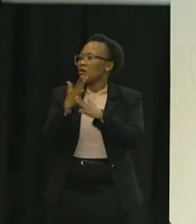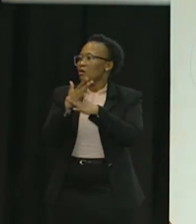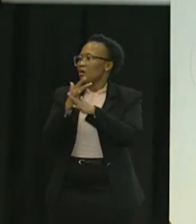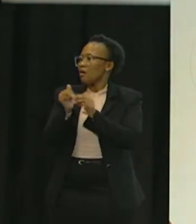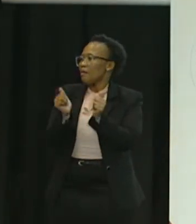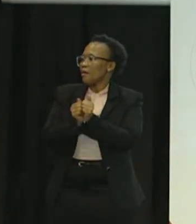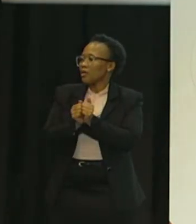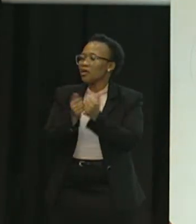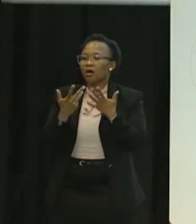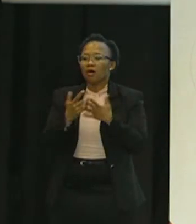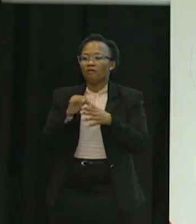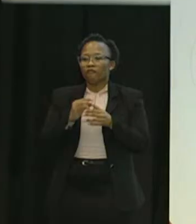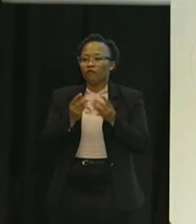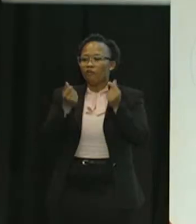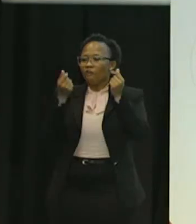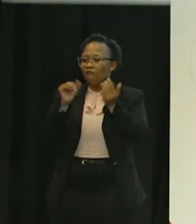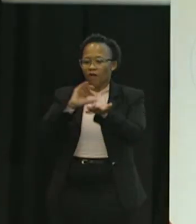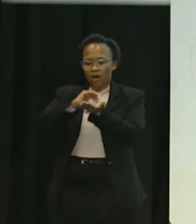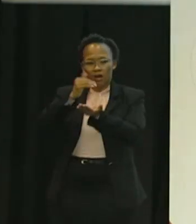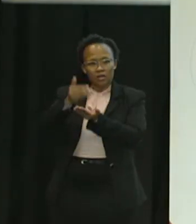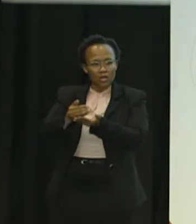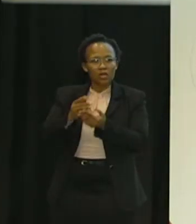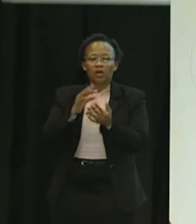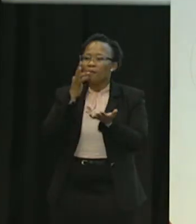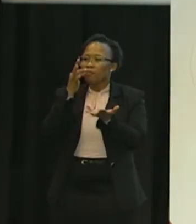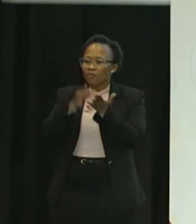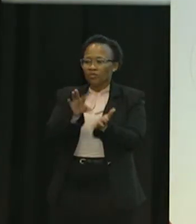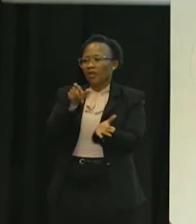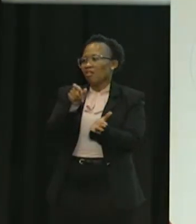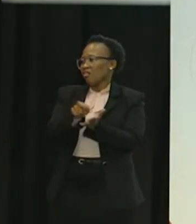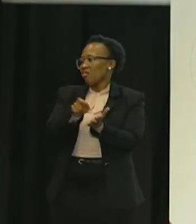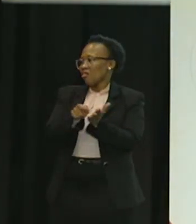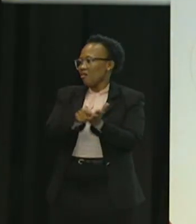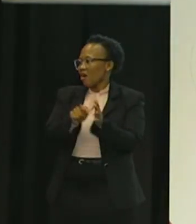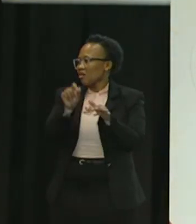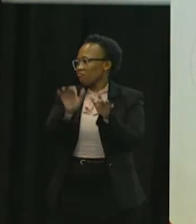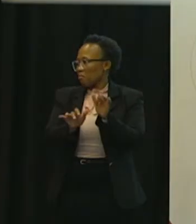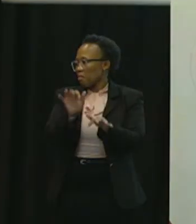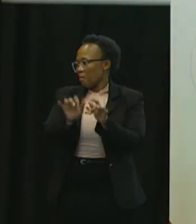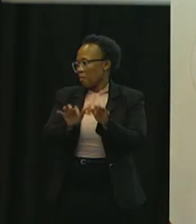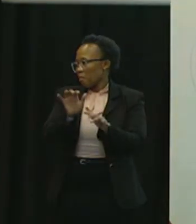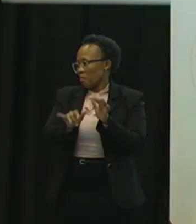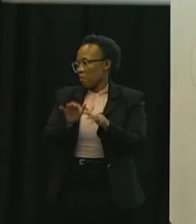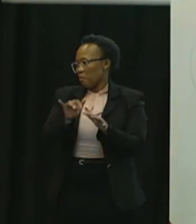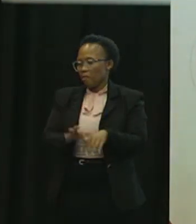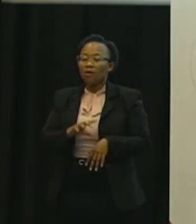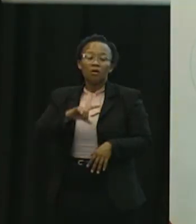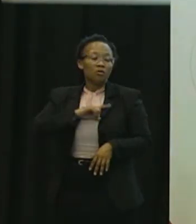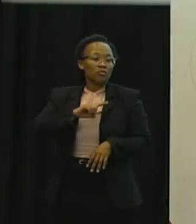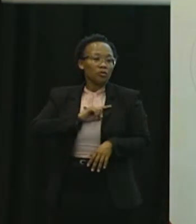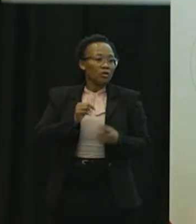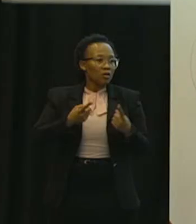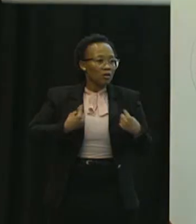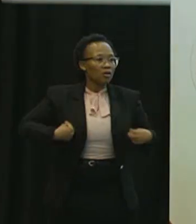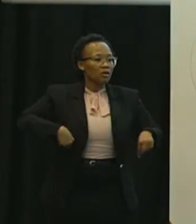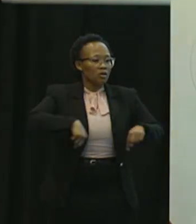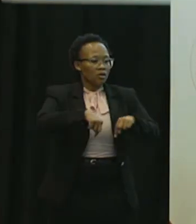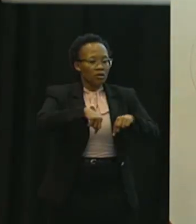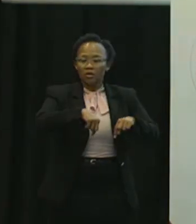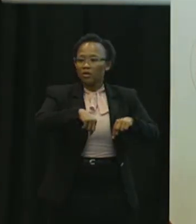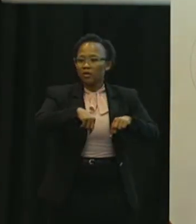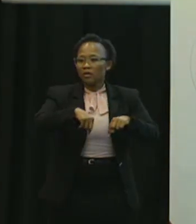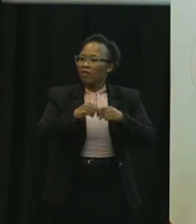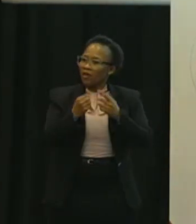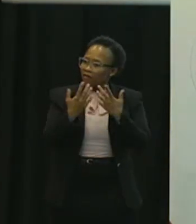the funding request, proposal writing, and for really burning the midnight oil to even submit